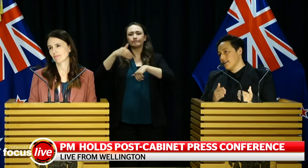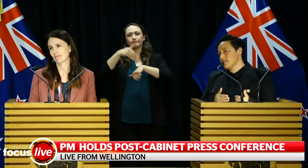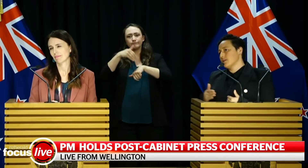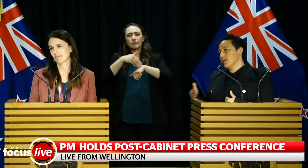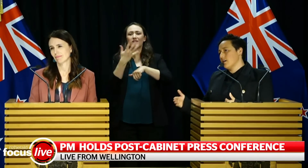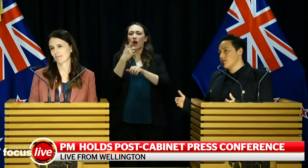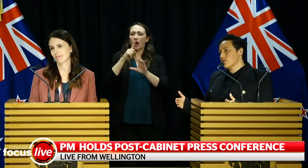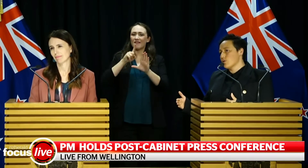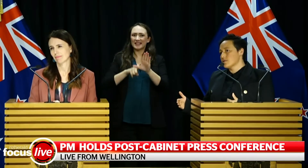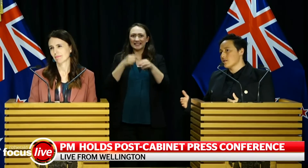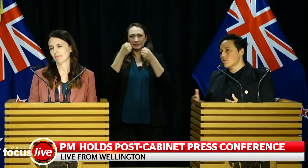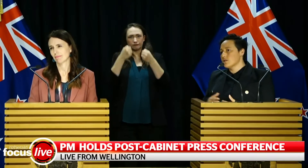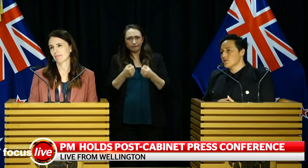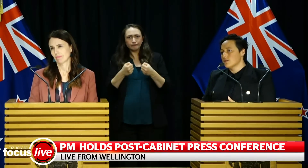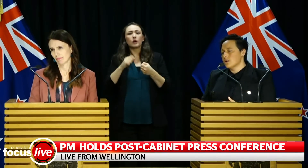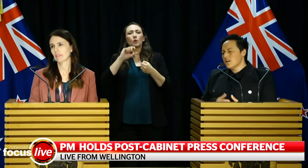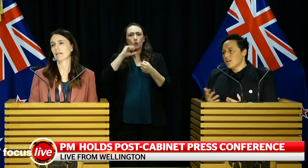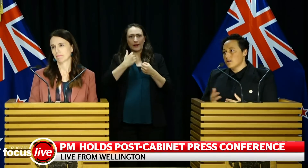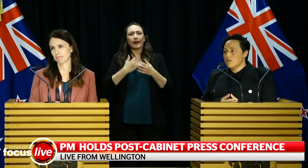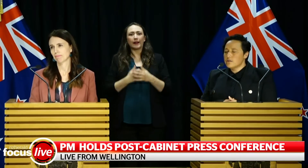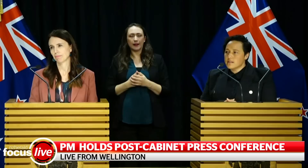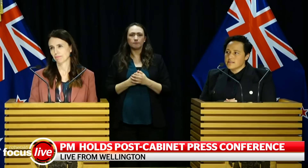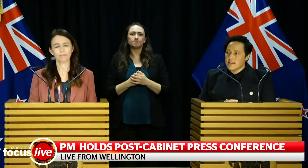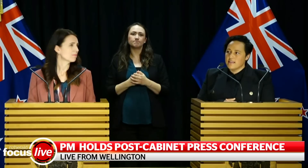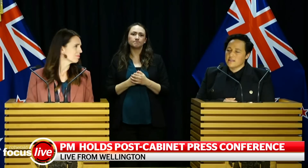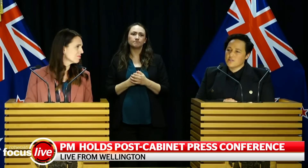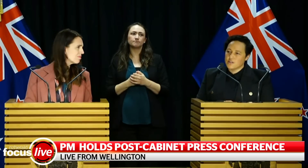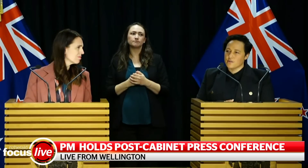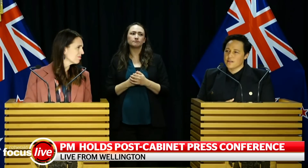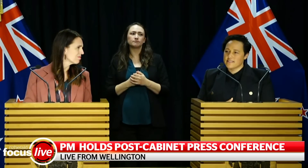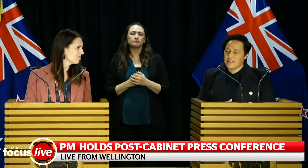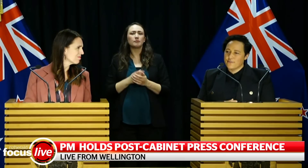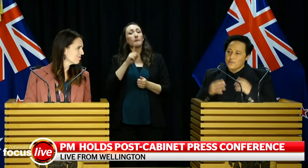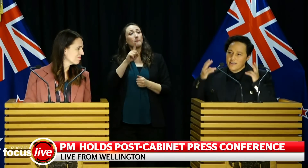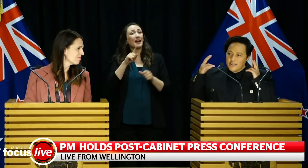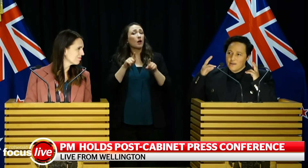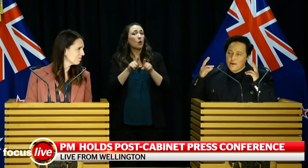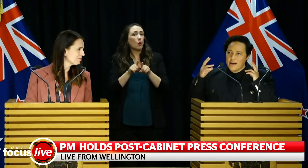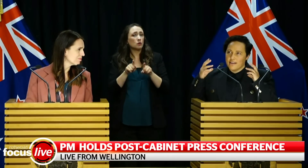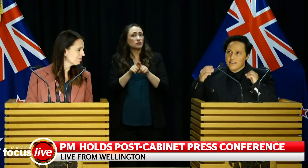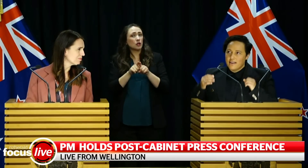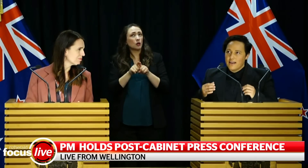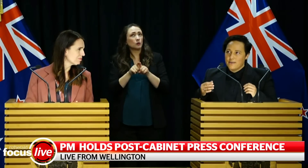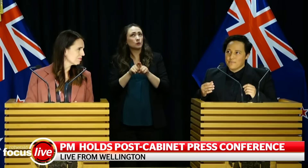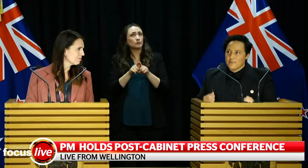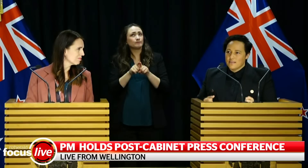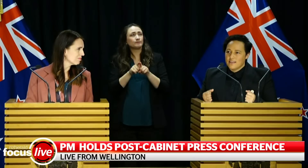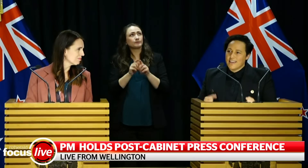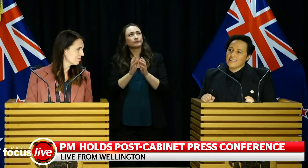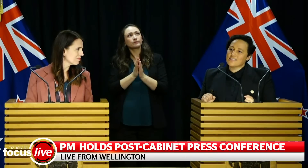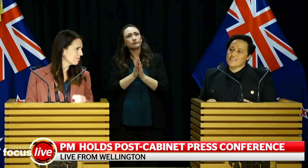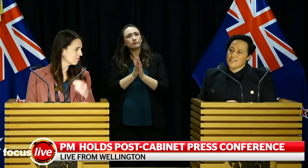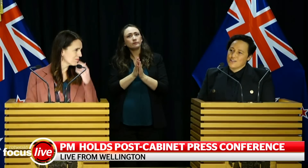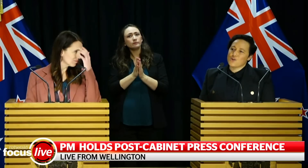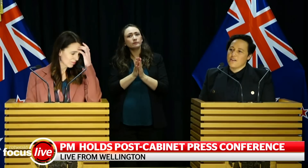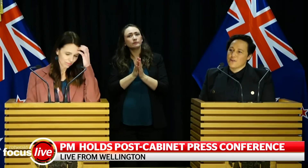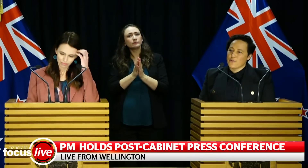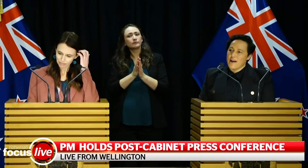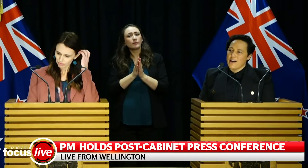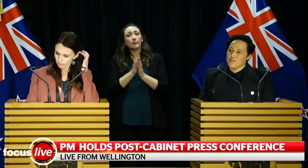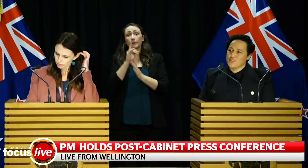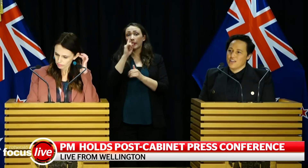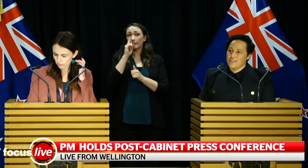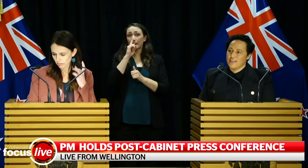act, and that's been carried through as the threshold. But I'll also say there too, is that if you're thinking about the gangsters that are